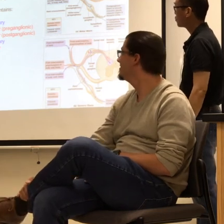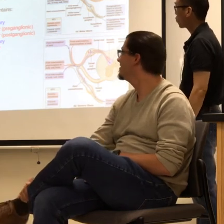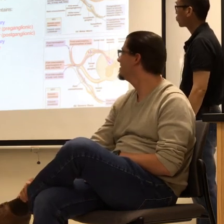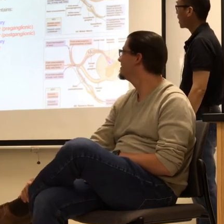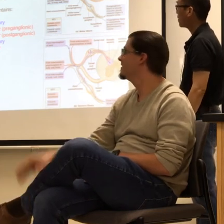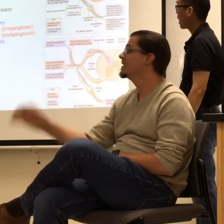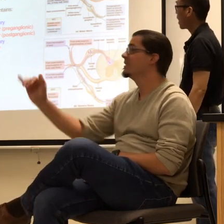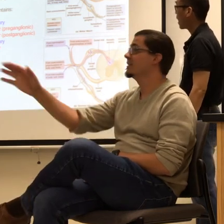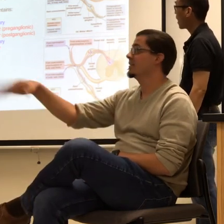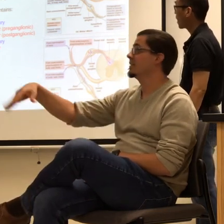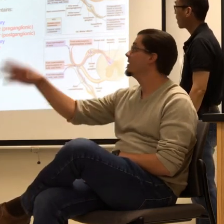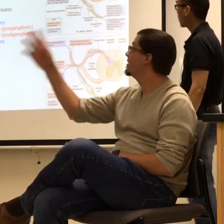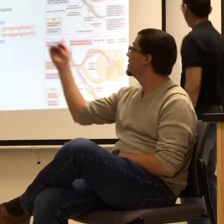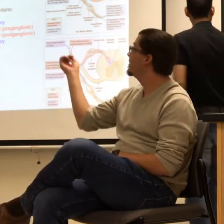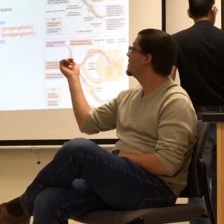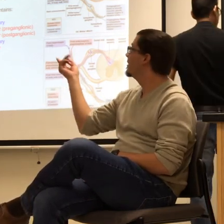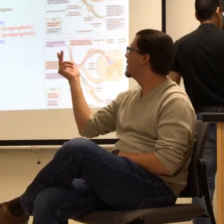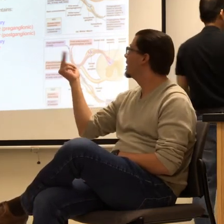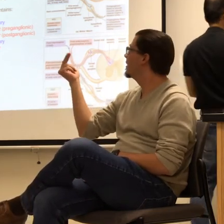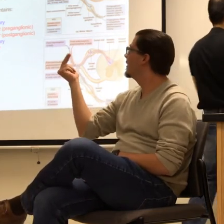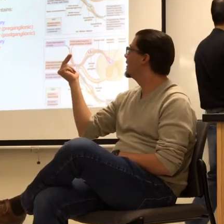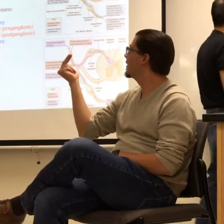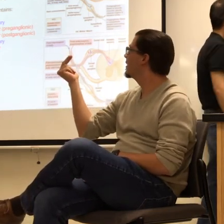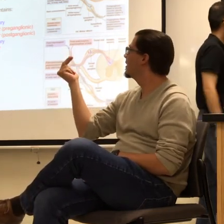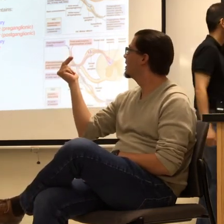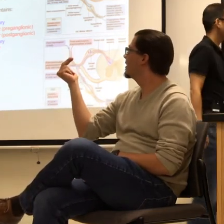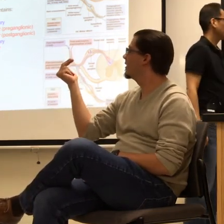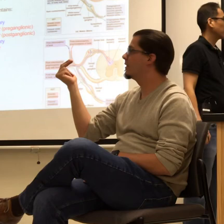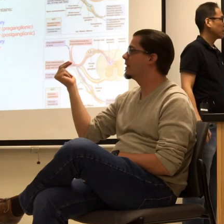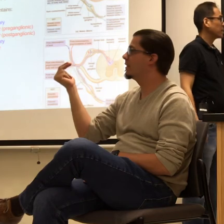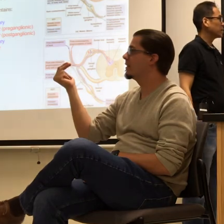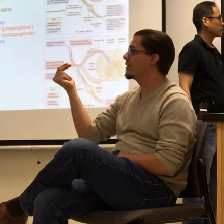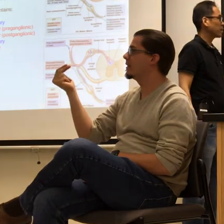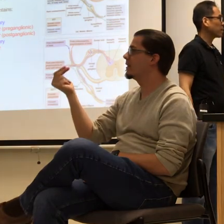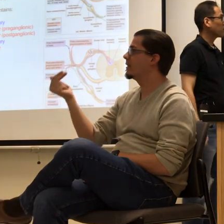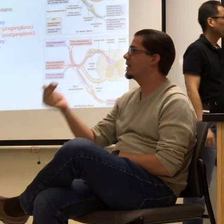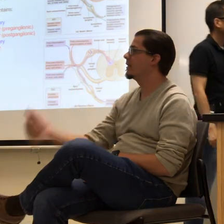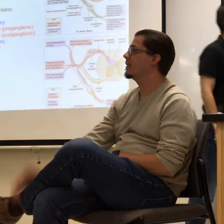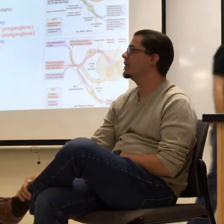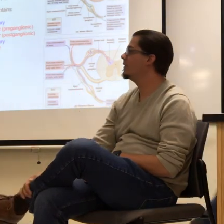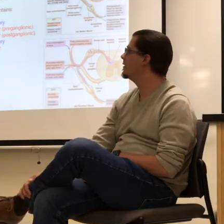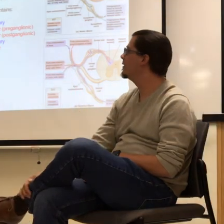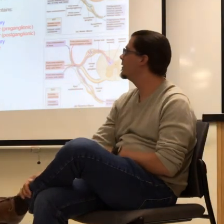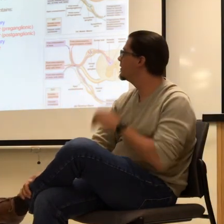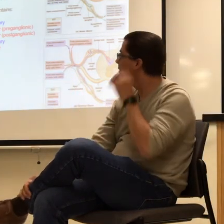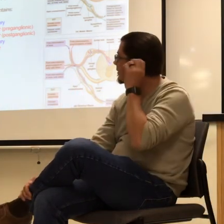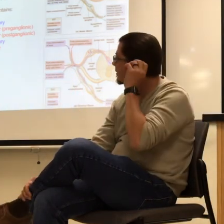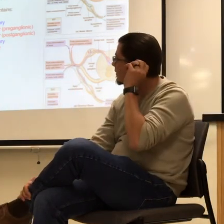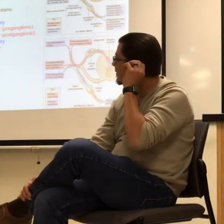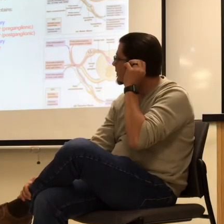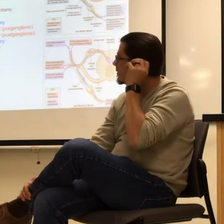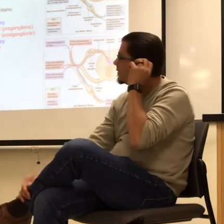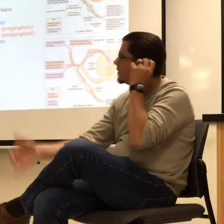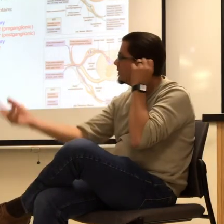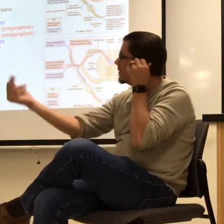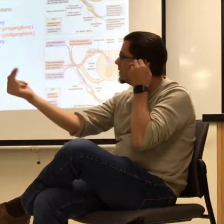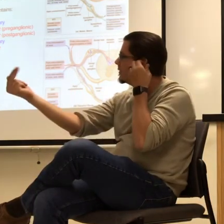The ventral rami, ventral ramus, this one here. Call number